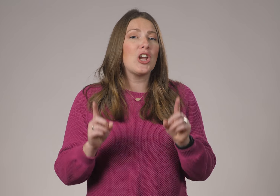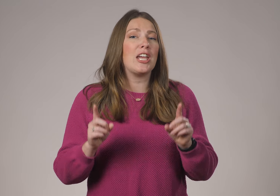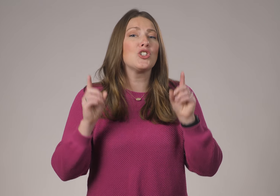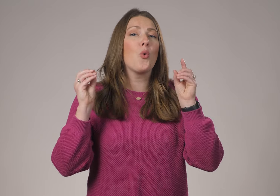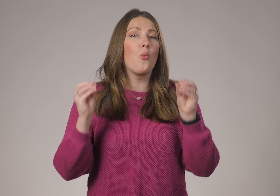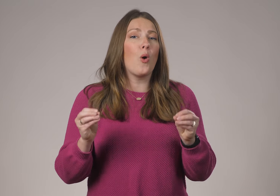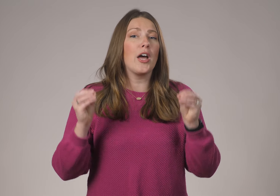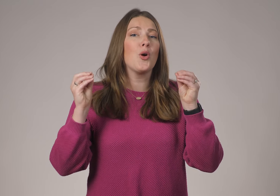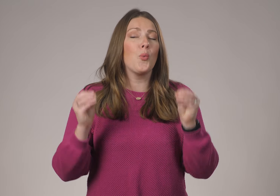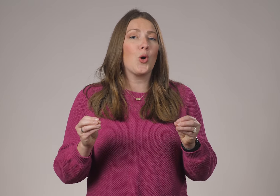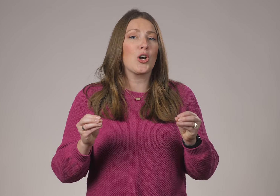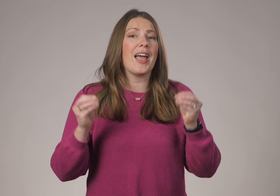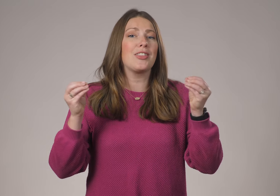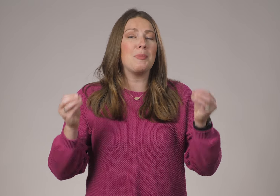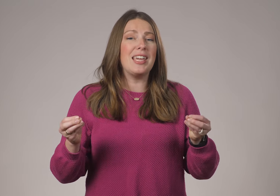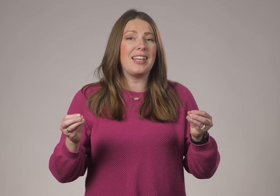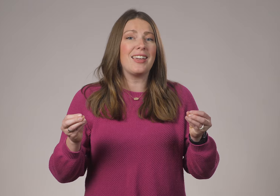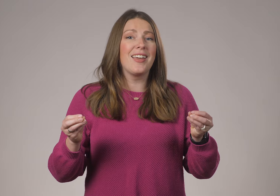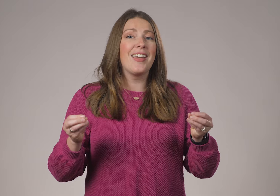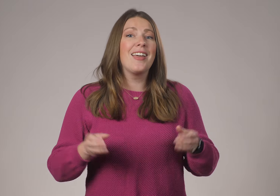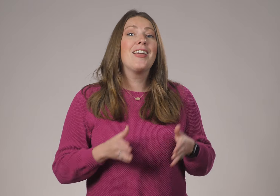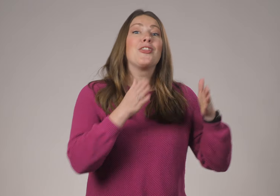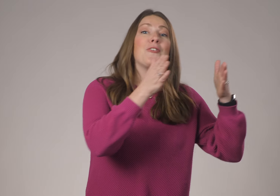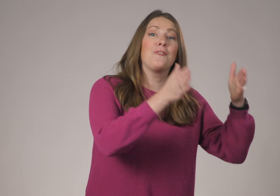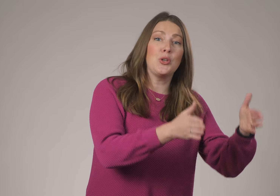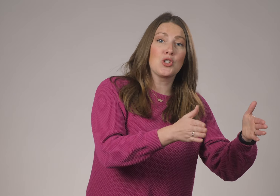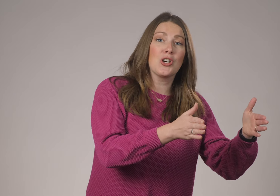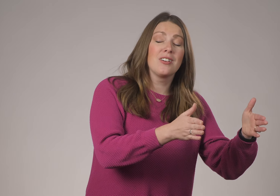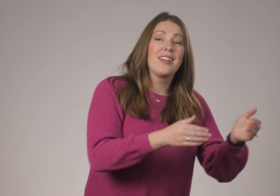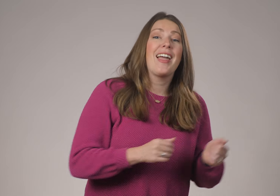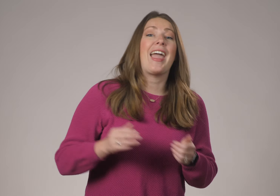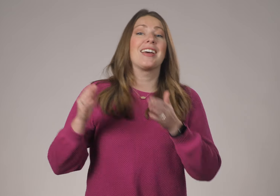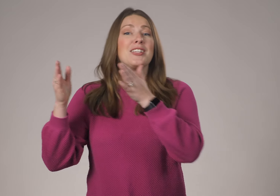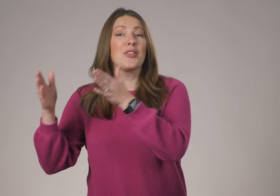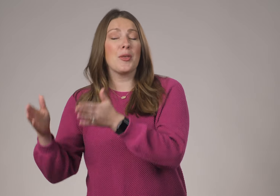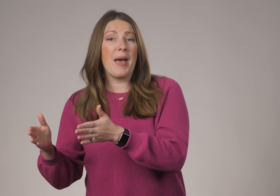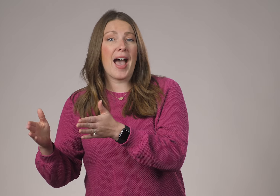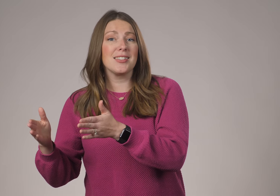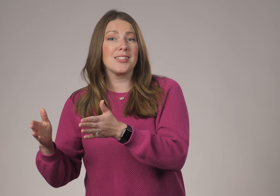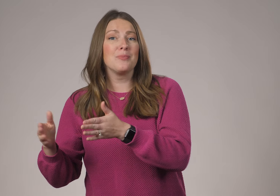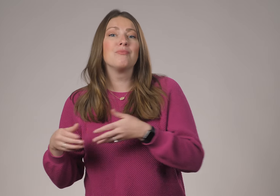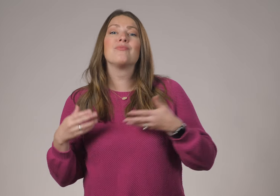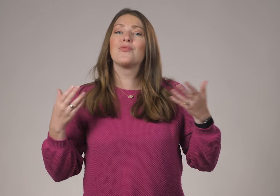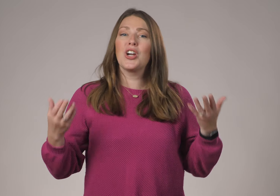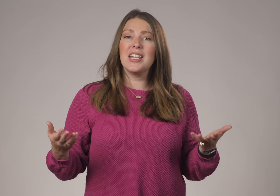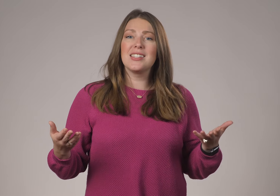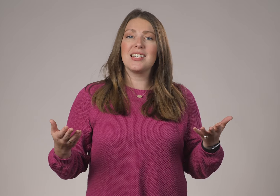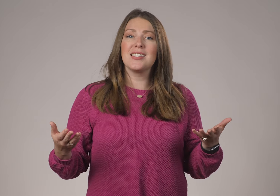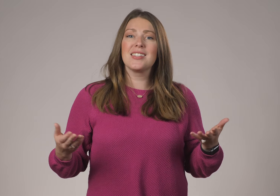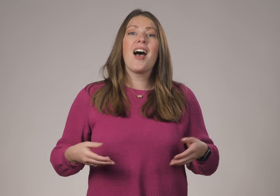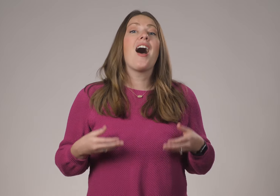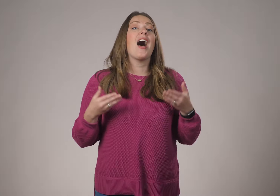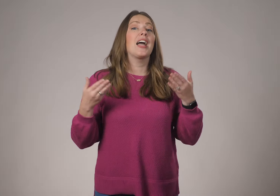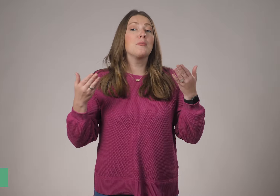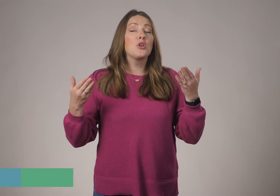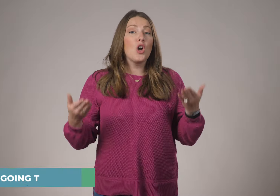change one word at the beginning, the future and the past. For instance, I am going